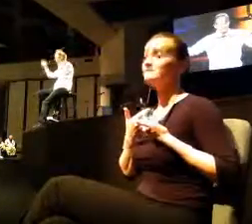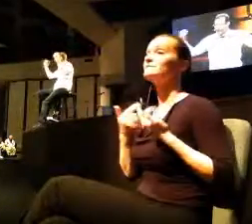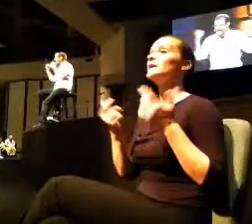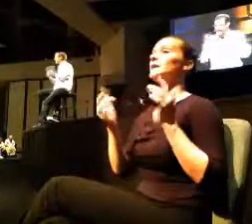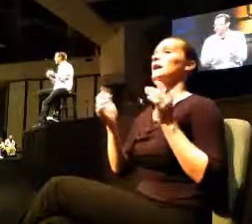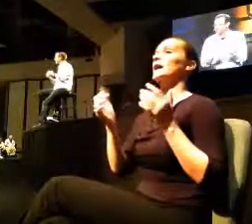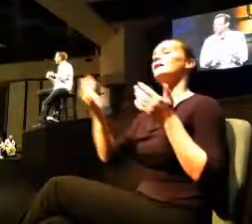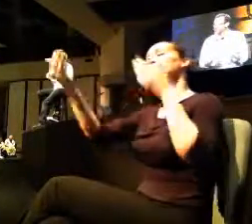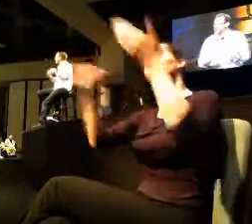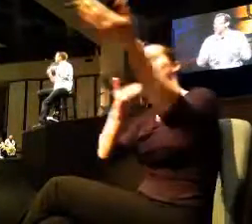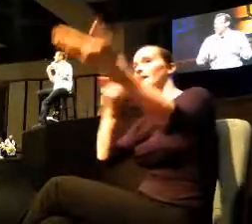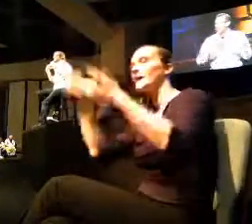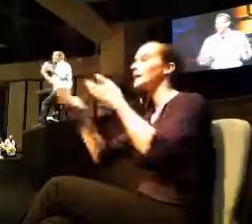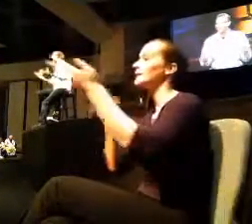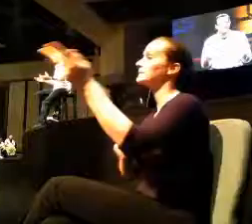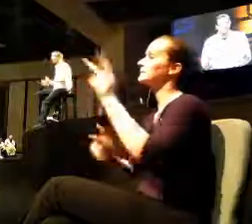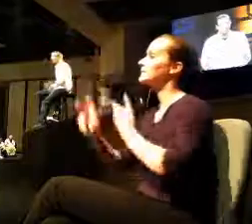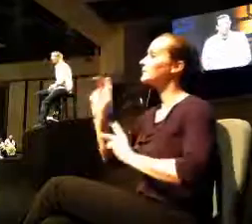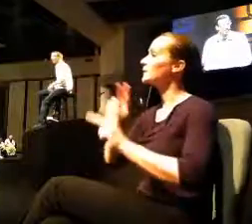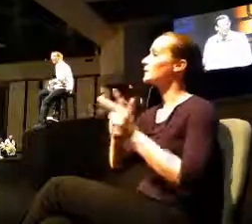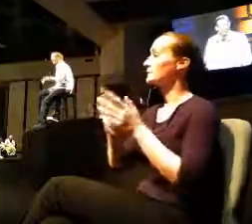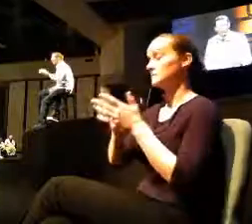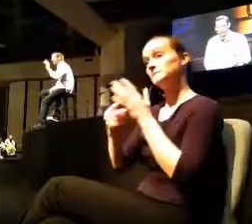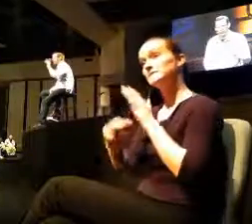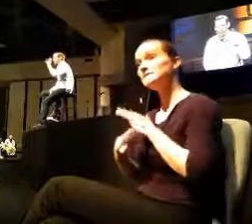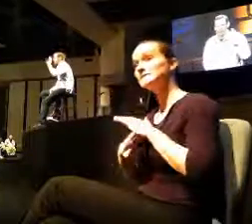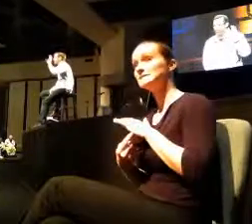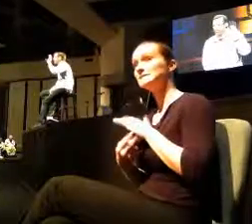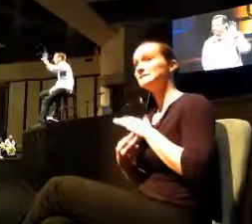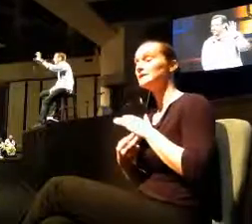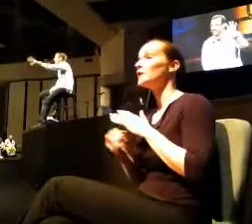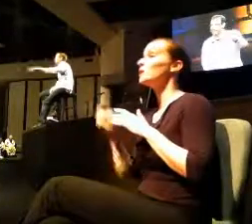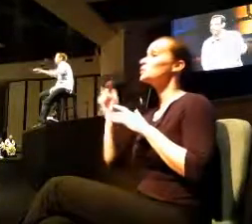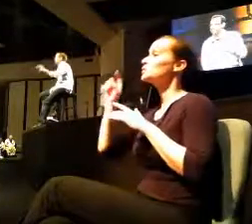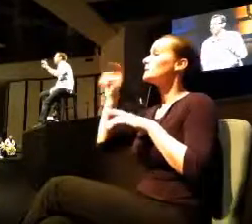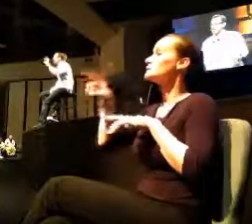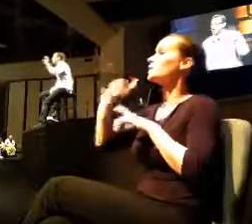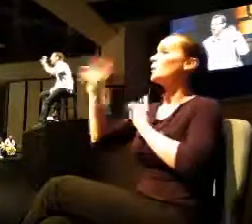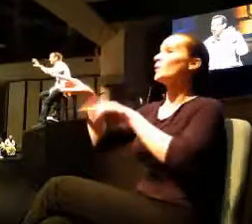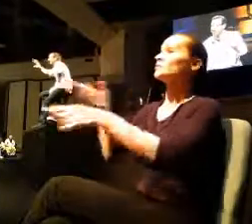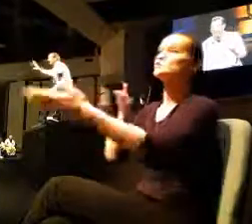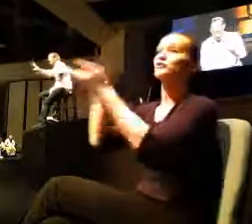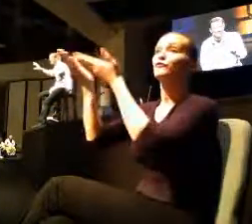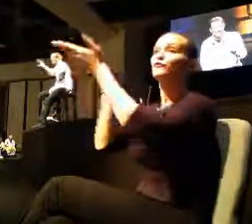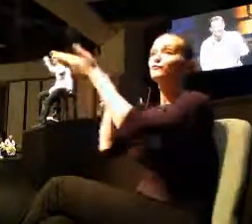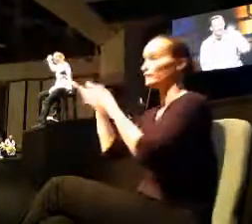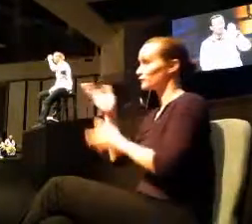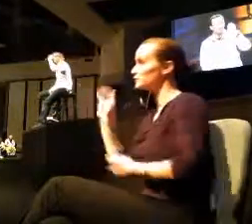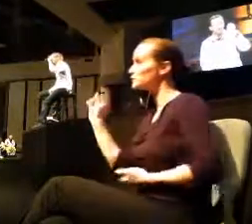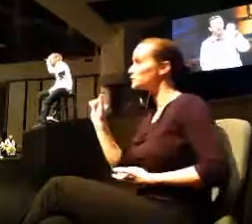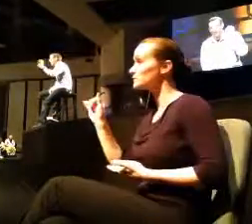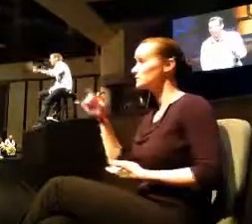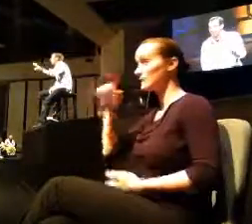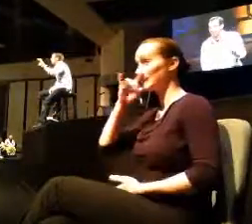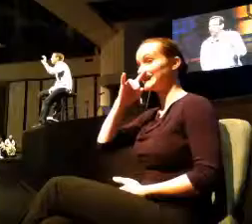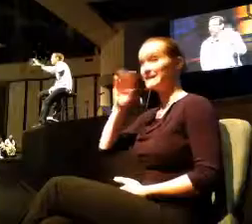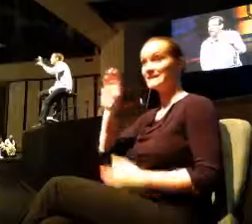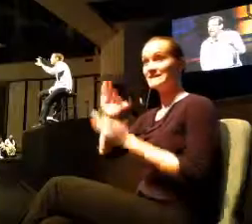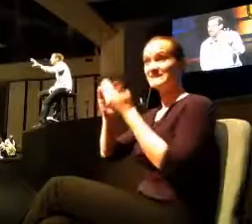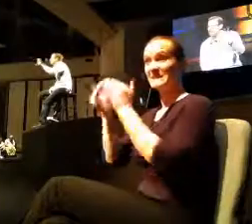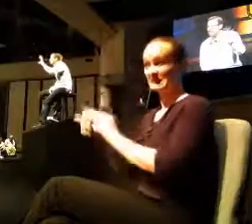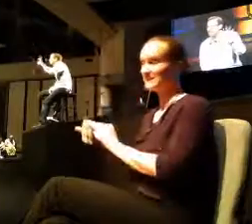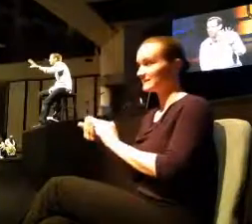place, inviting them to this place. It means taking your time to serve in places like Kid City, to make Kid City the most